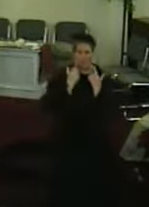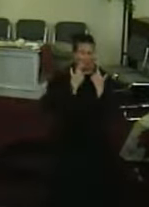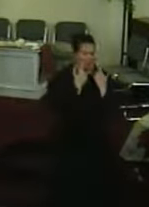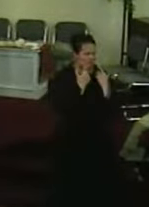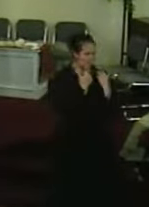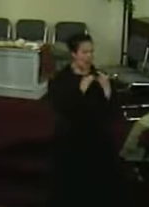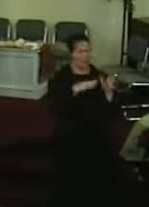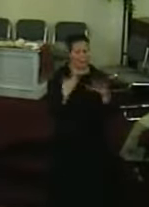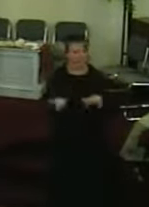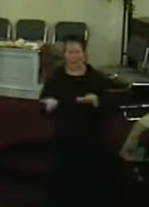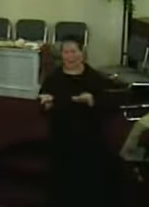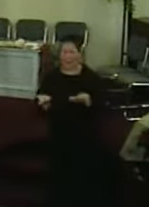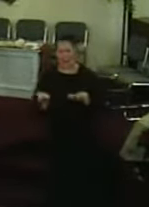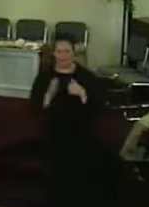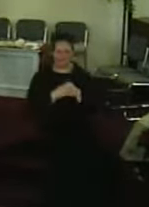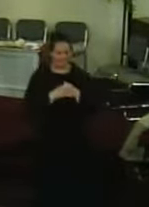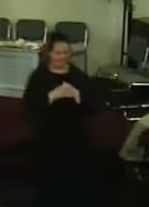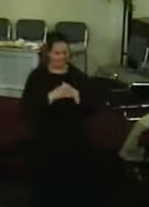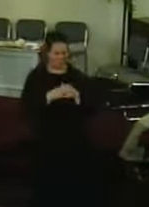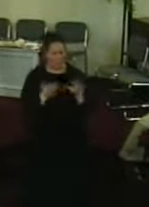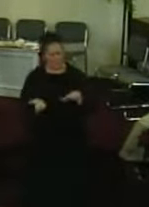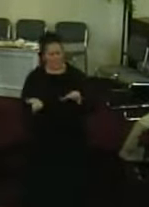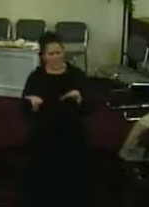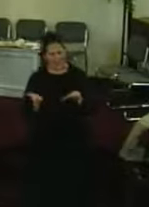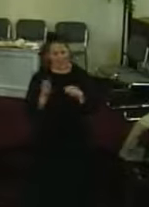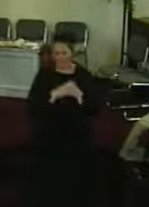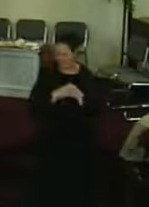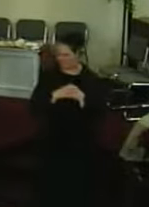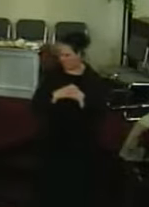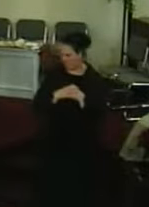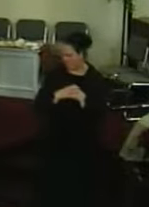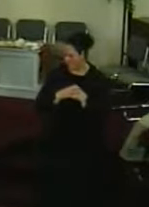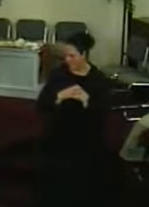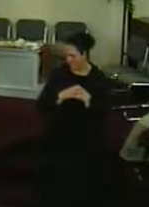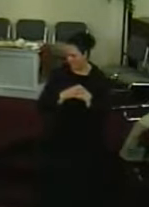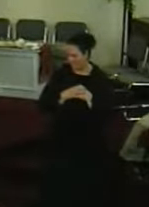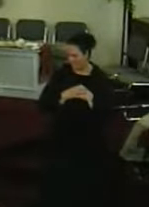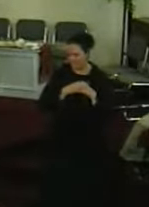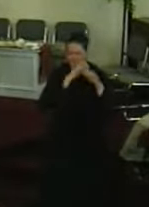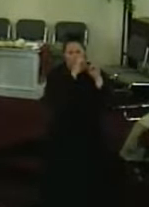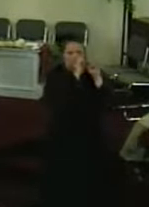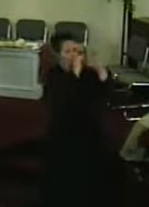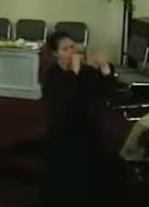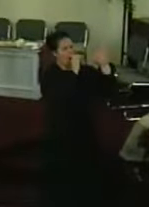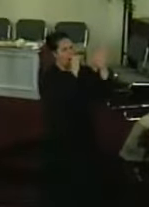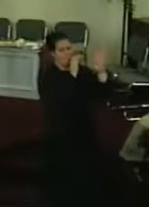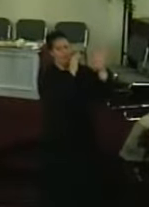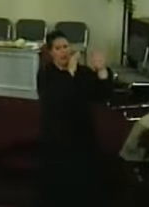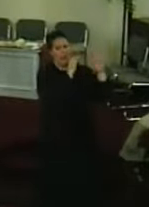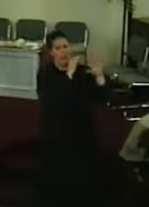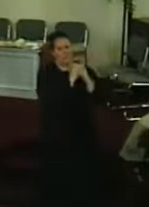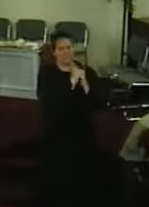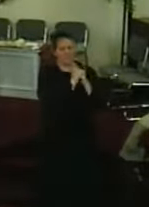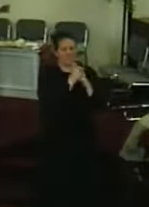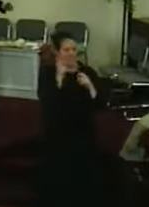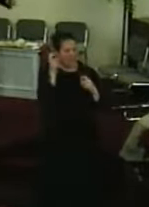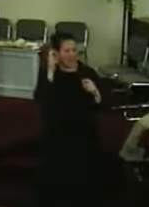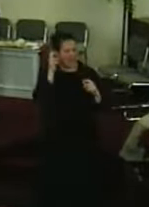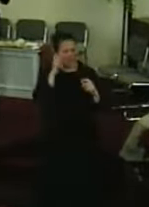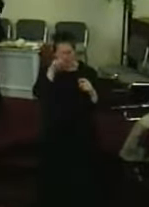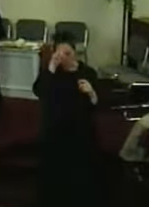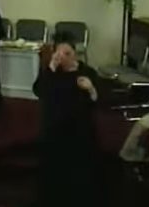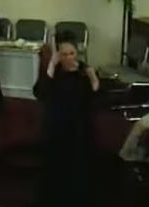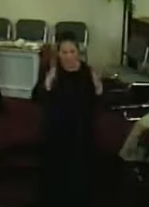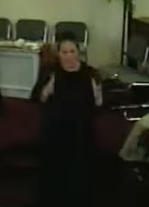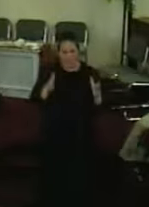die? And here, the hordes top the hill, and oh, it's terrible. We're outnumbered. They